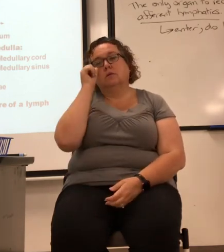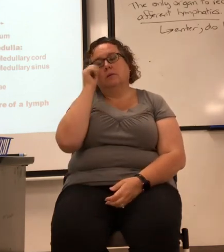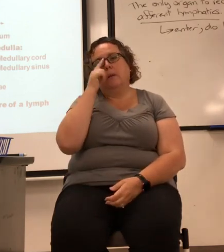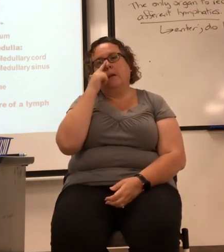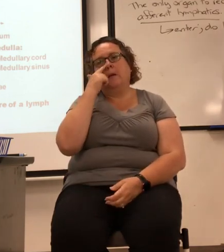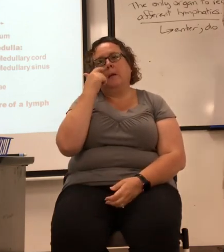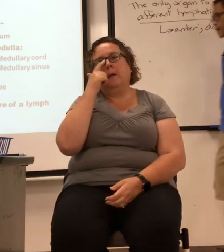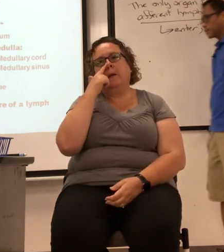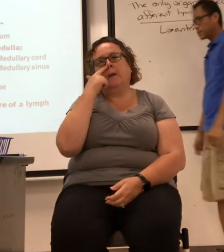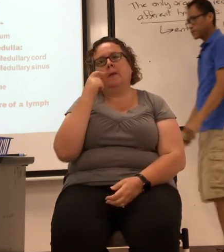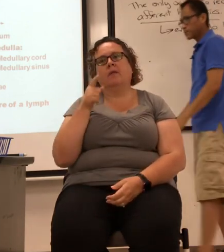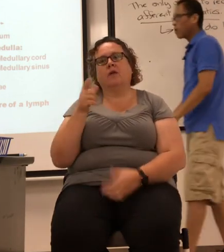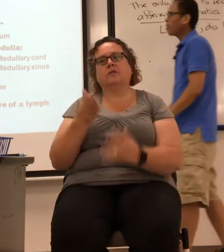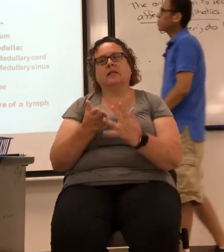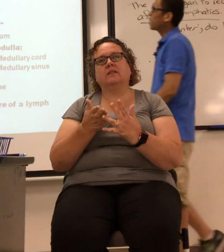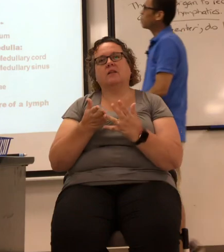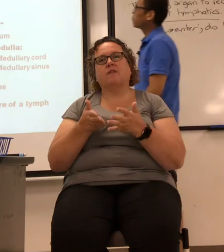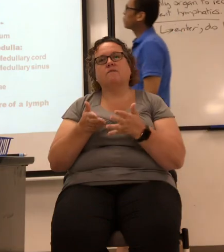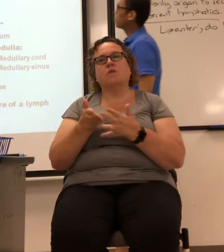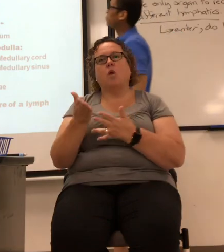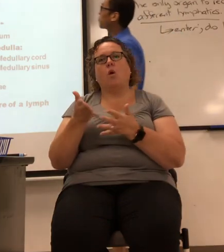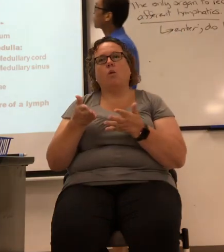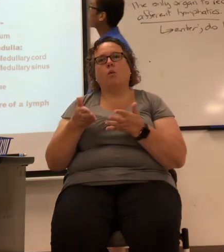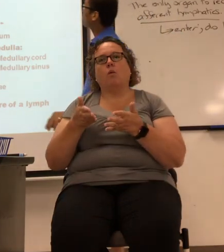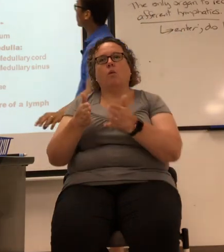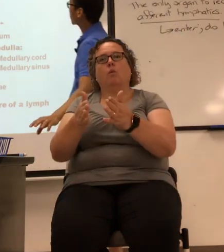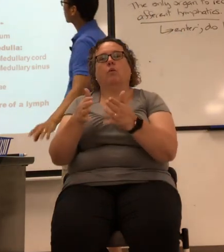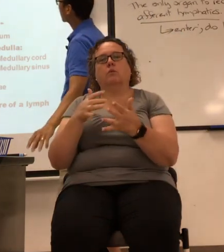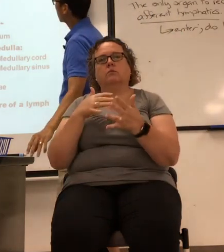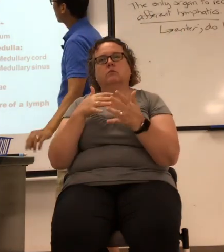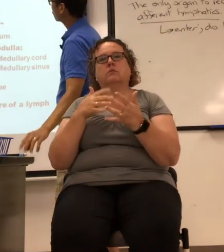There's these flow-through channels called